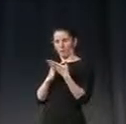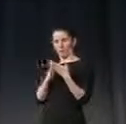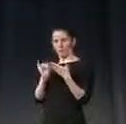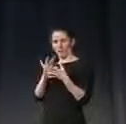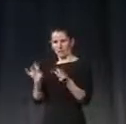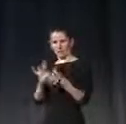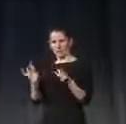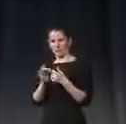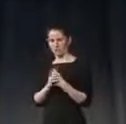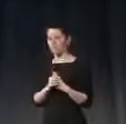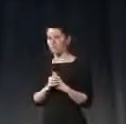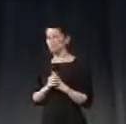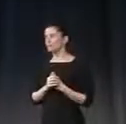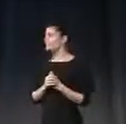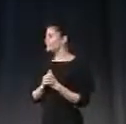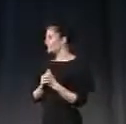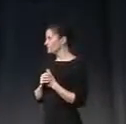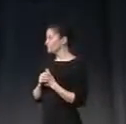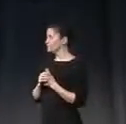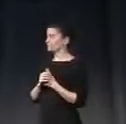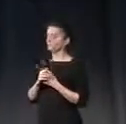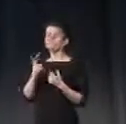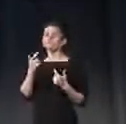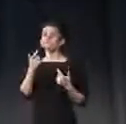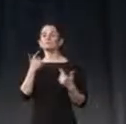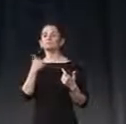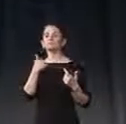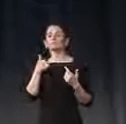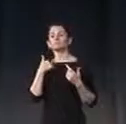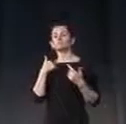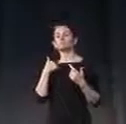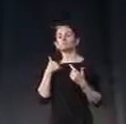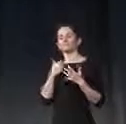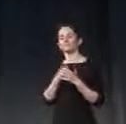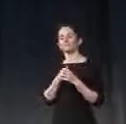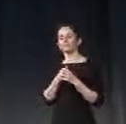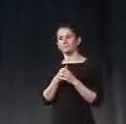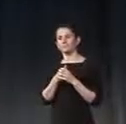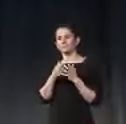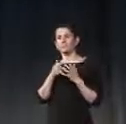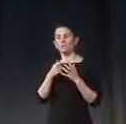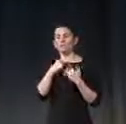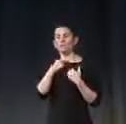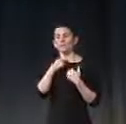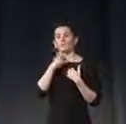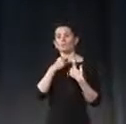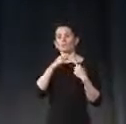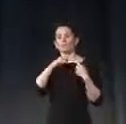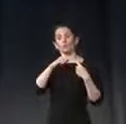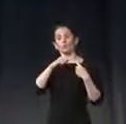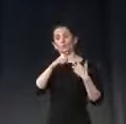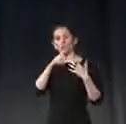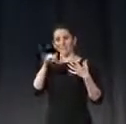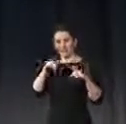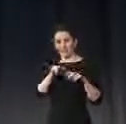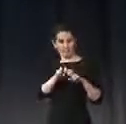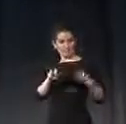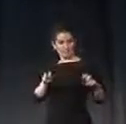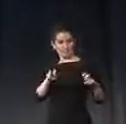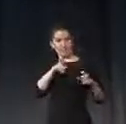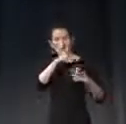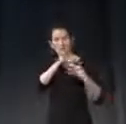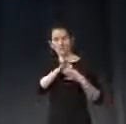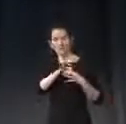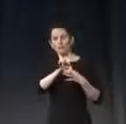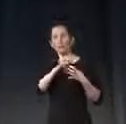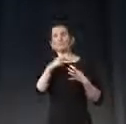for speech transmission, including the vocal tract with its sound-shaping resonances, the theme of this panel, at the center of